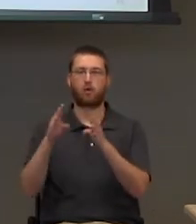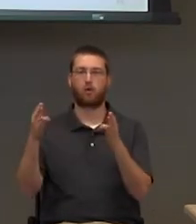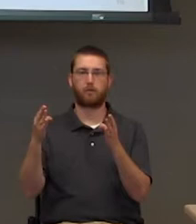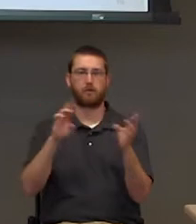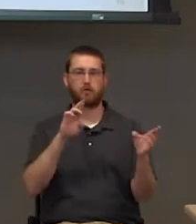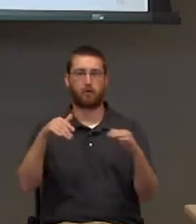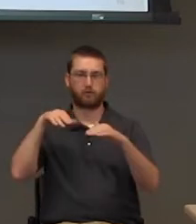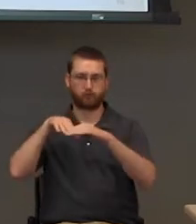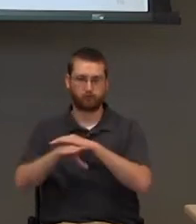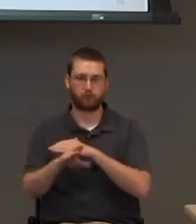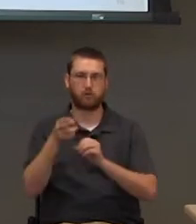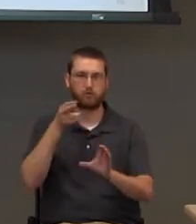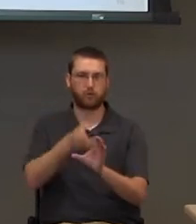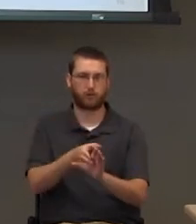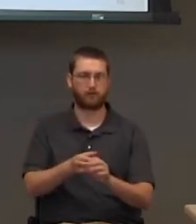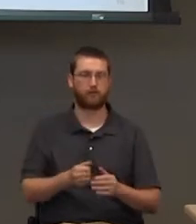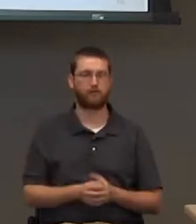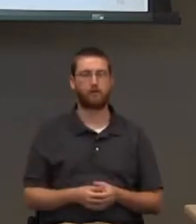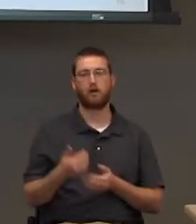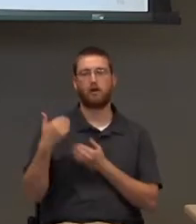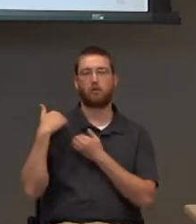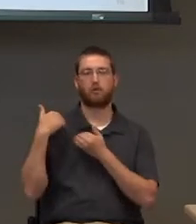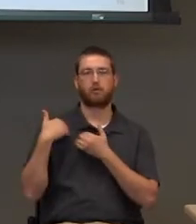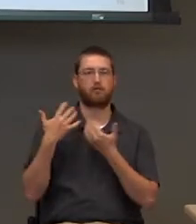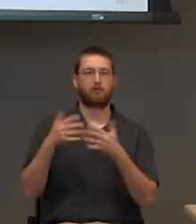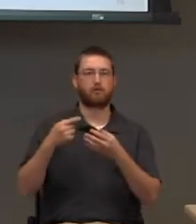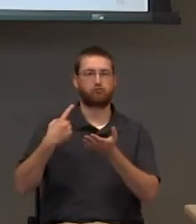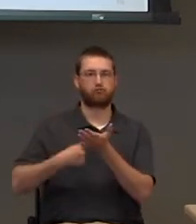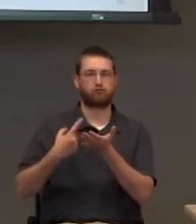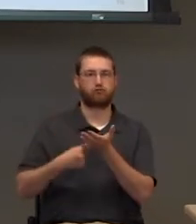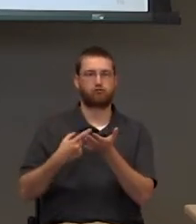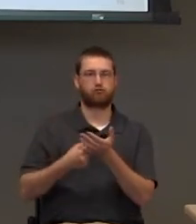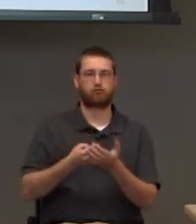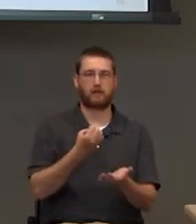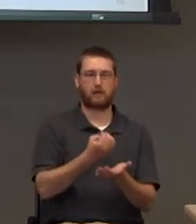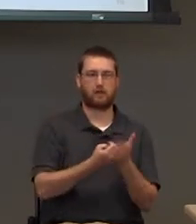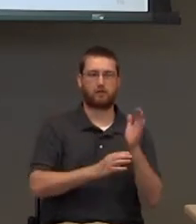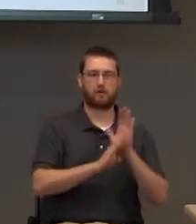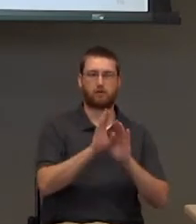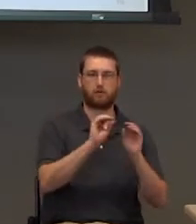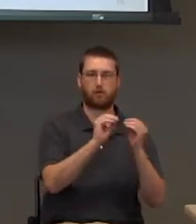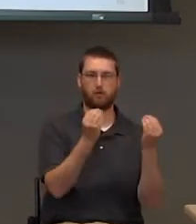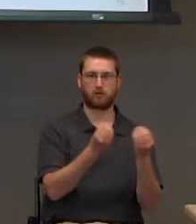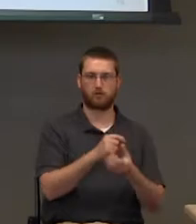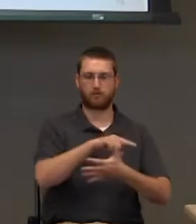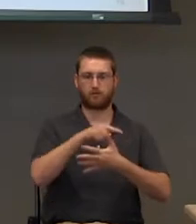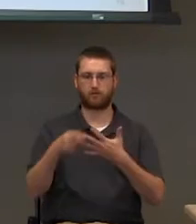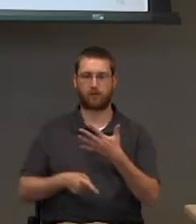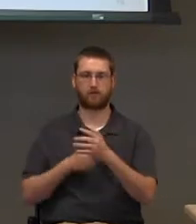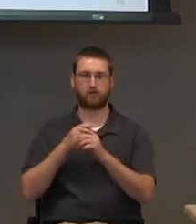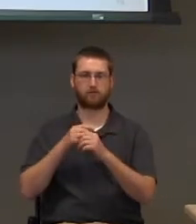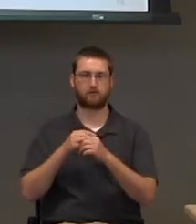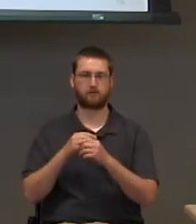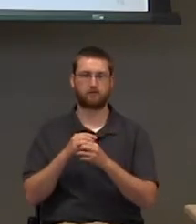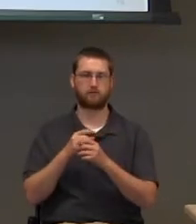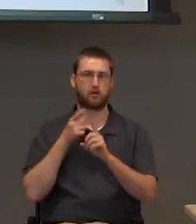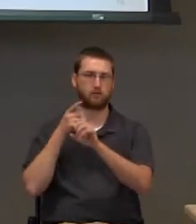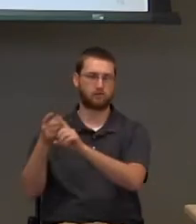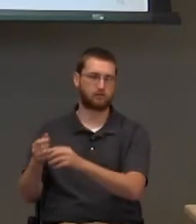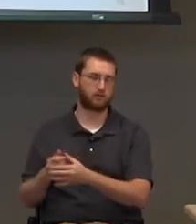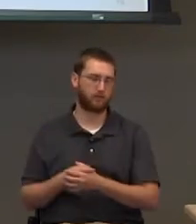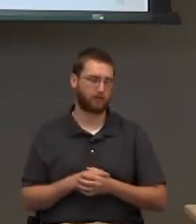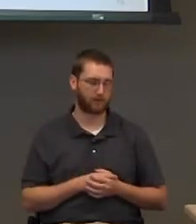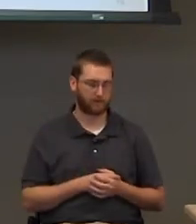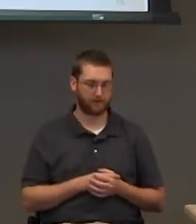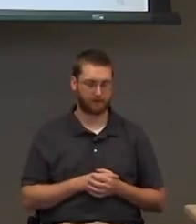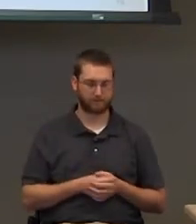it. So the responsibilities I've already talked about from the Economic Development Organization, the five core economic development missions. Not